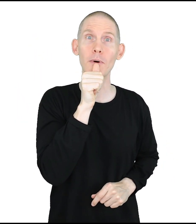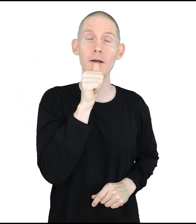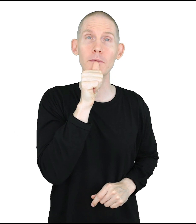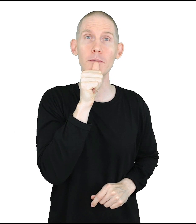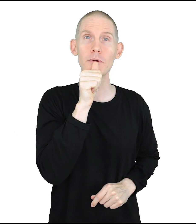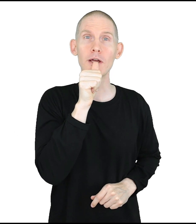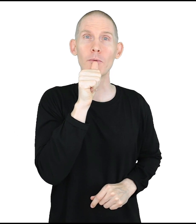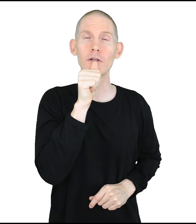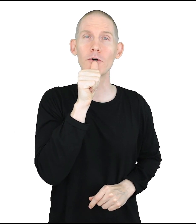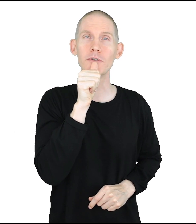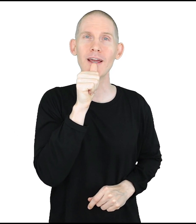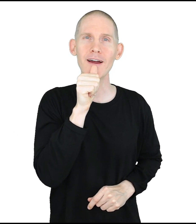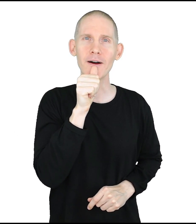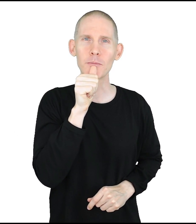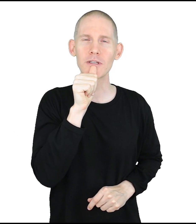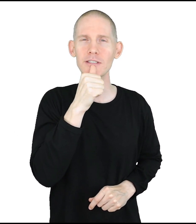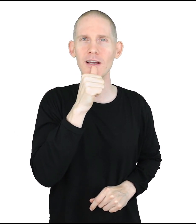Okay, we talked about patient. Let's talk about